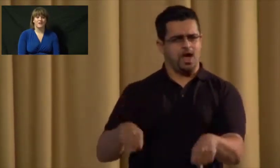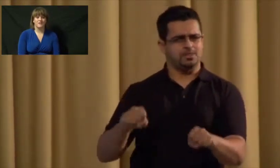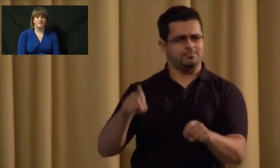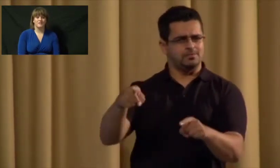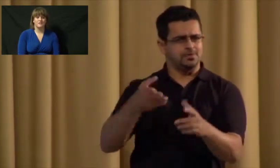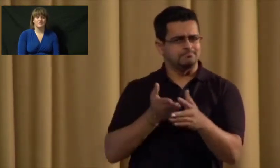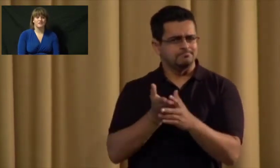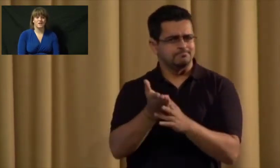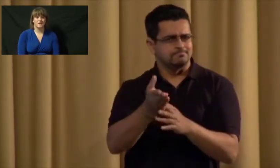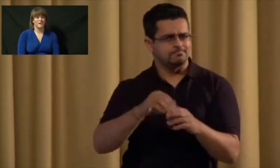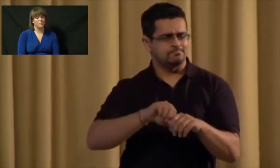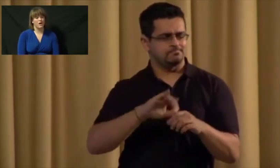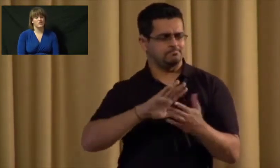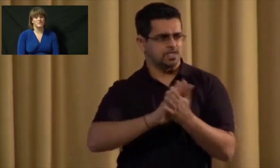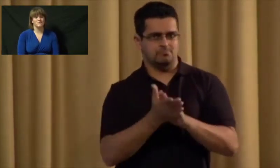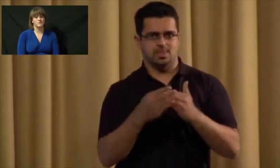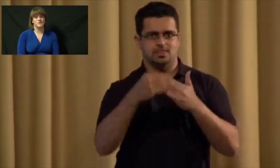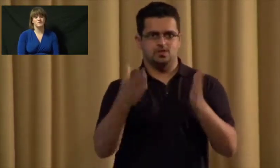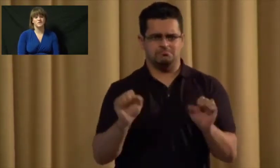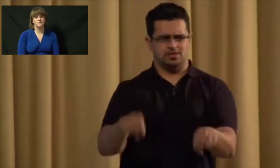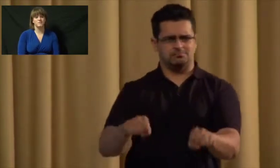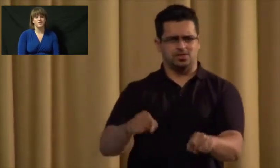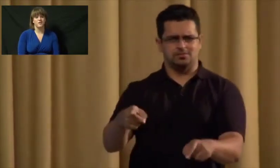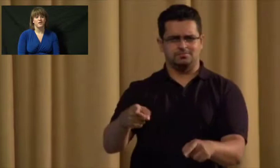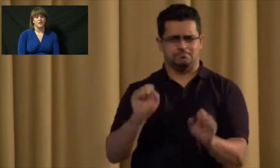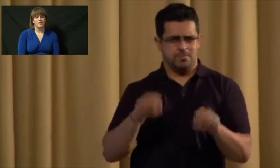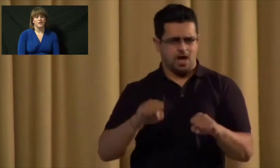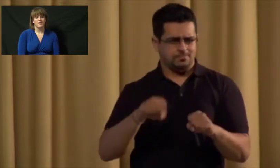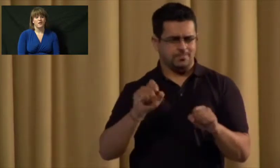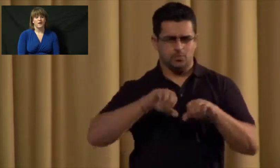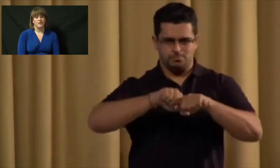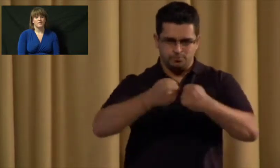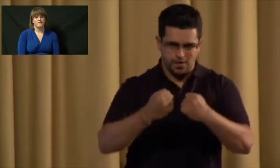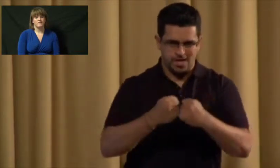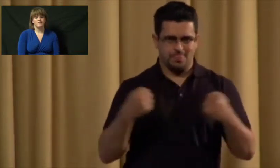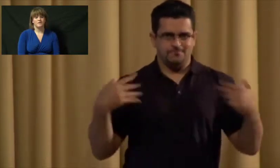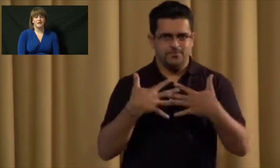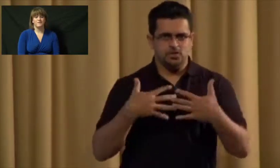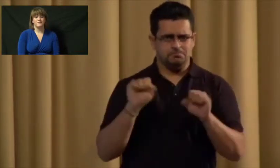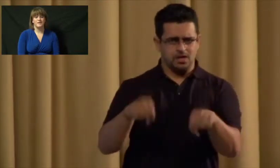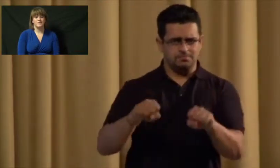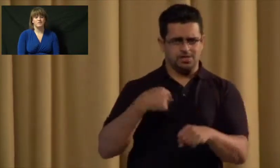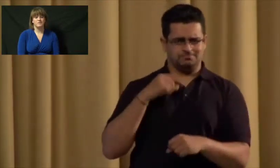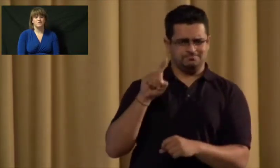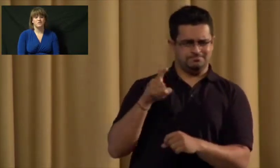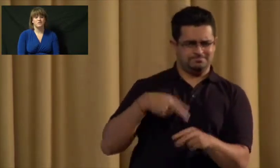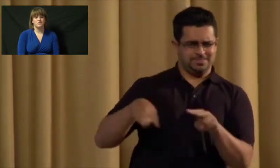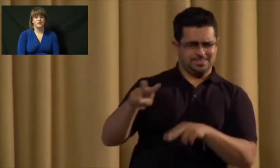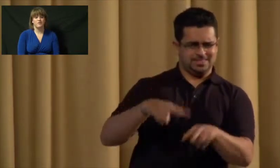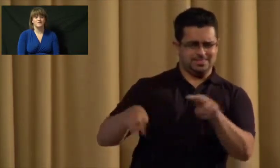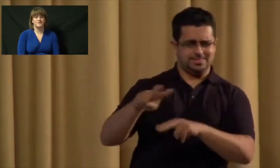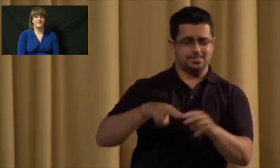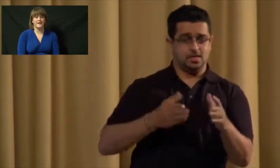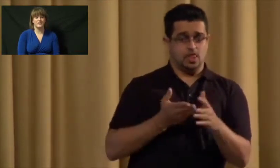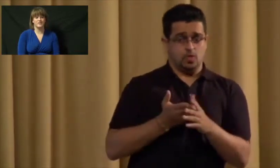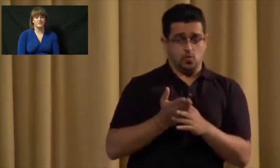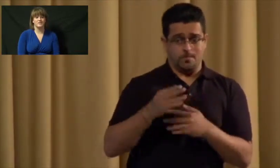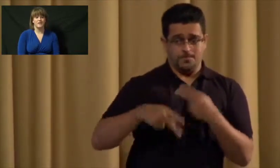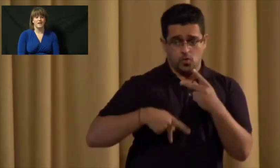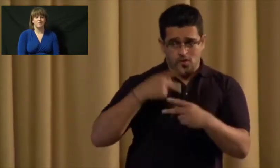it. So I kind of watched him, observed him, and I wanted to see if he'd become more flexible, if he was scared